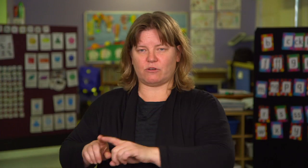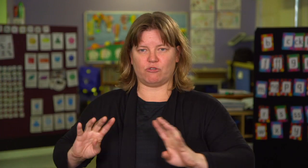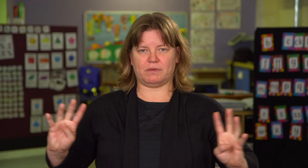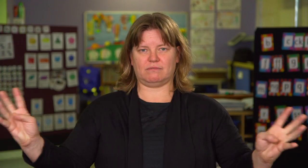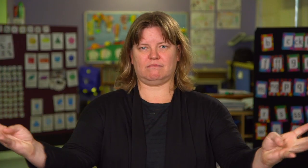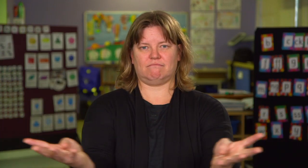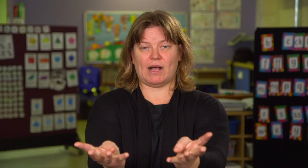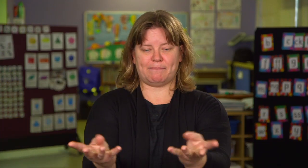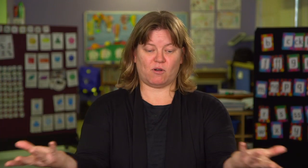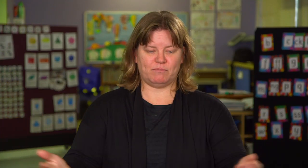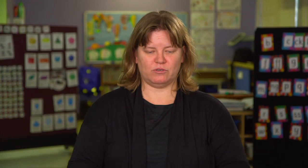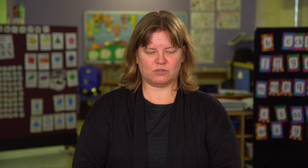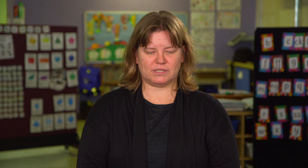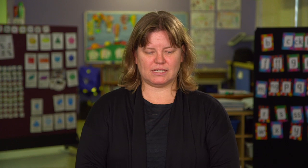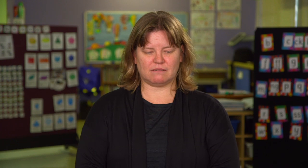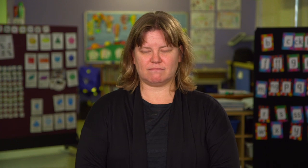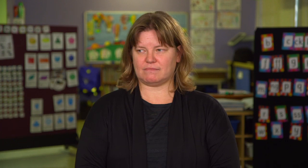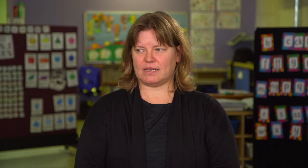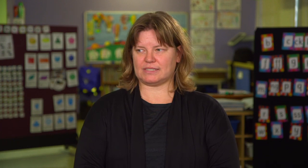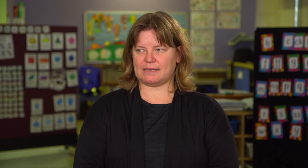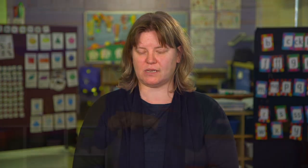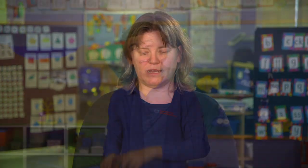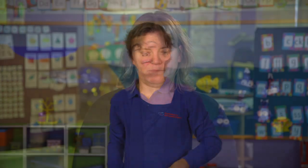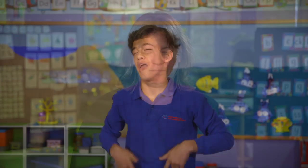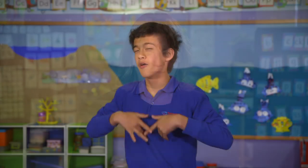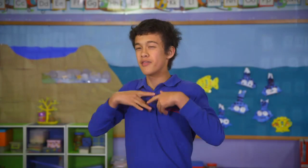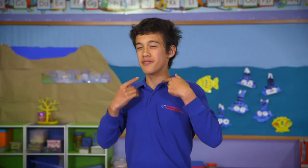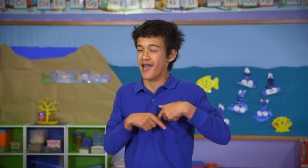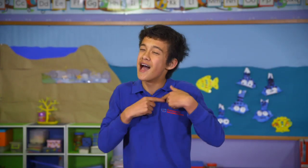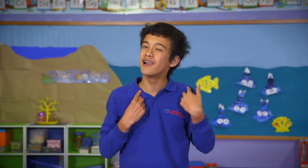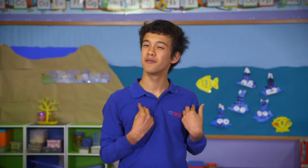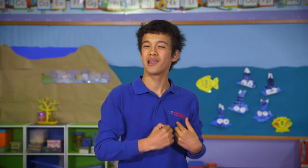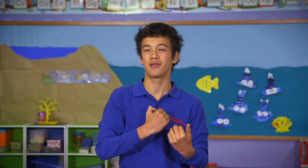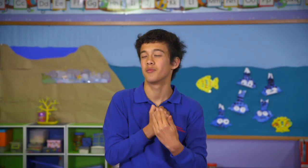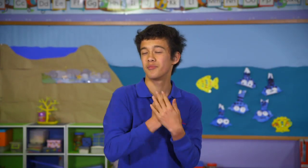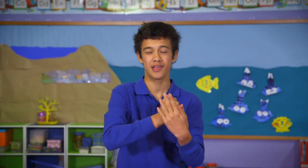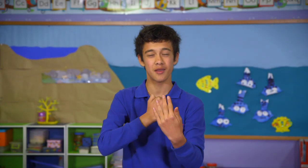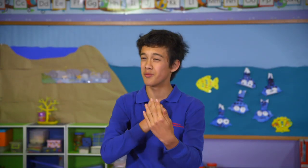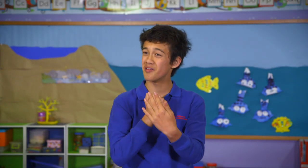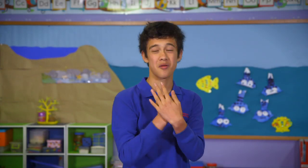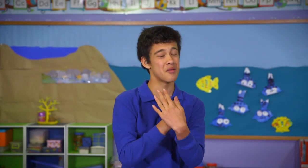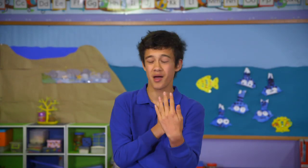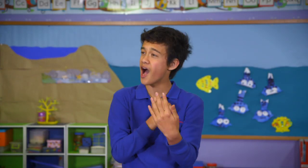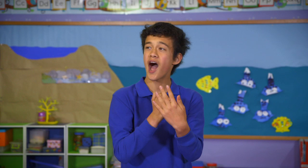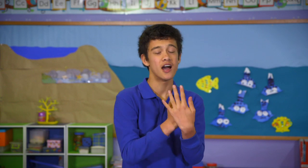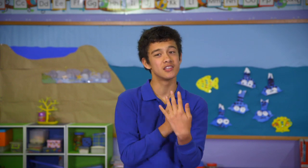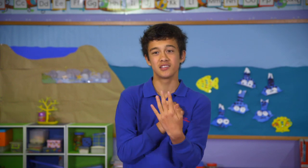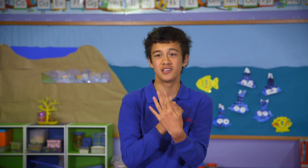group of birds all singing at the same time. I feel the beat, feel the beat, feel the beat, feel the beat in my heart.